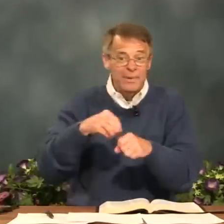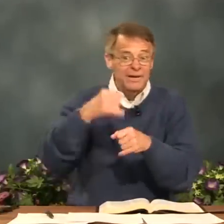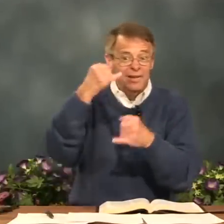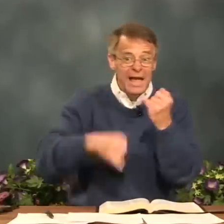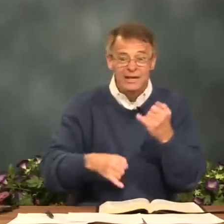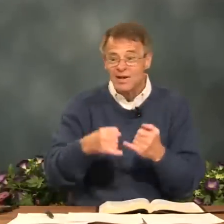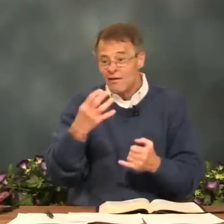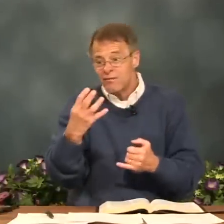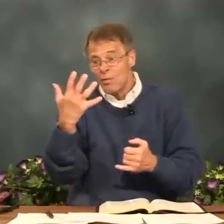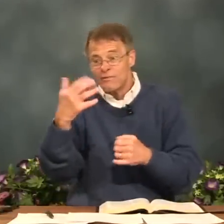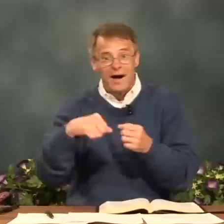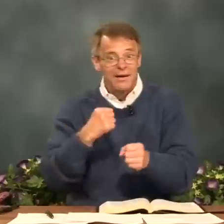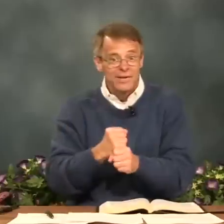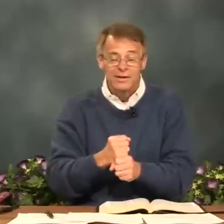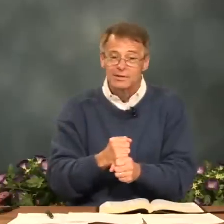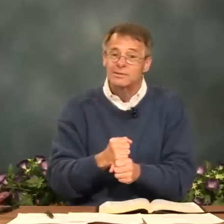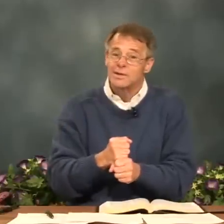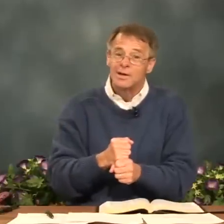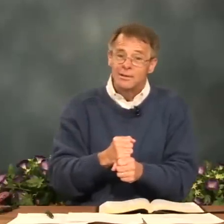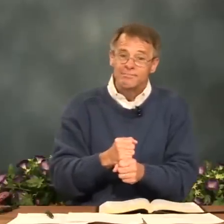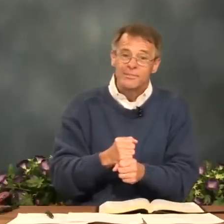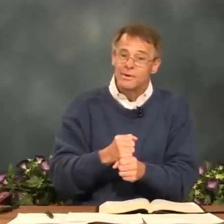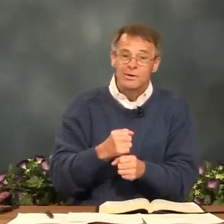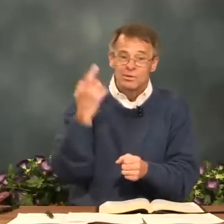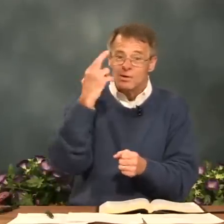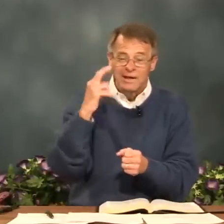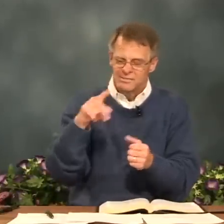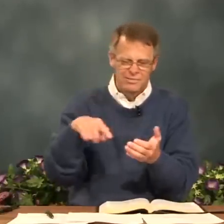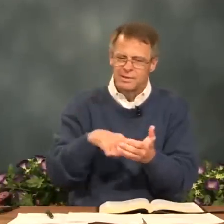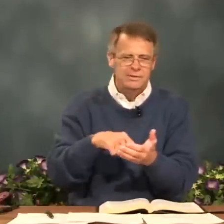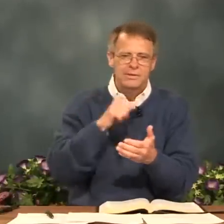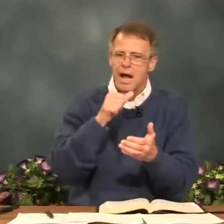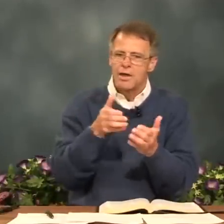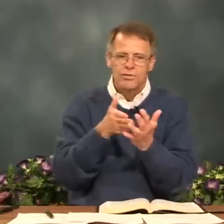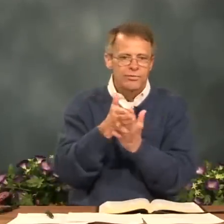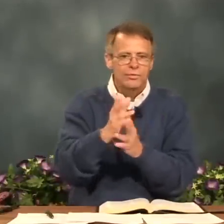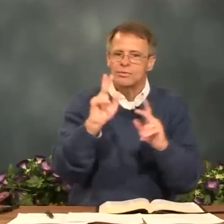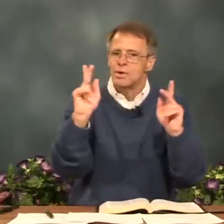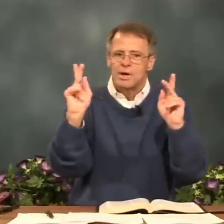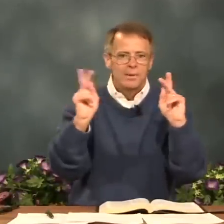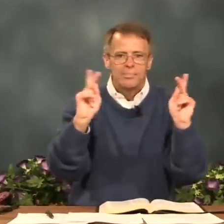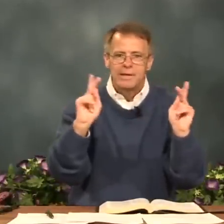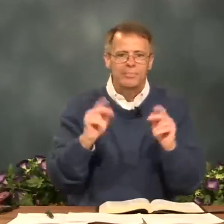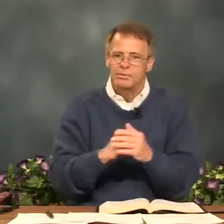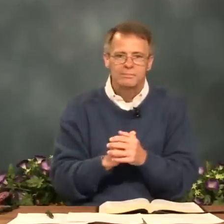happened in the last 4 or 5 years, you realize this not through people.